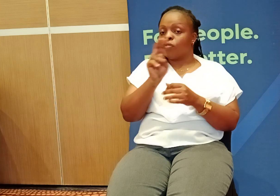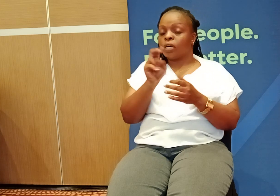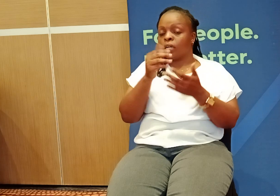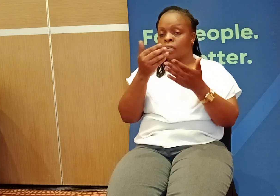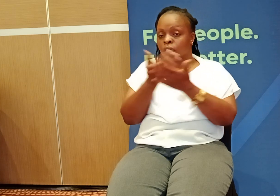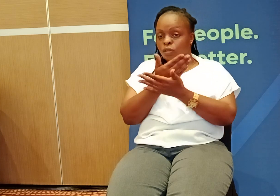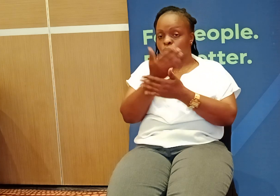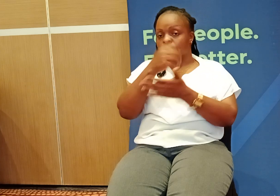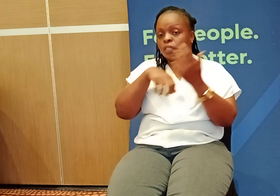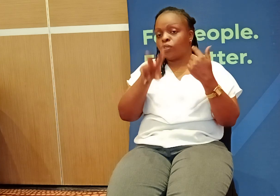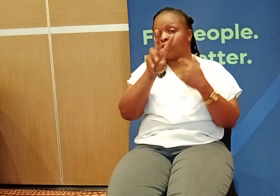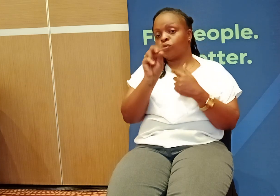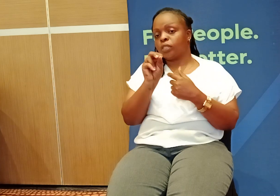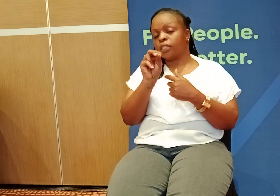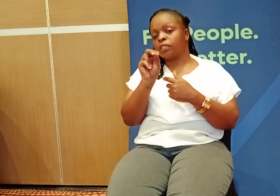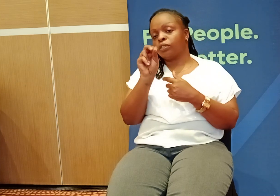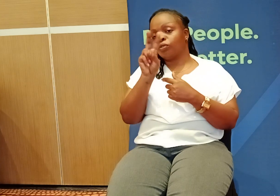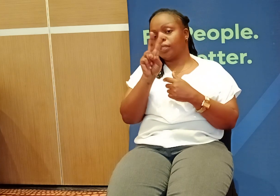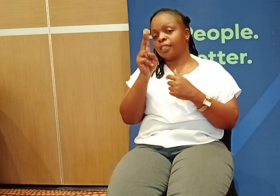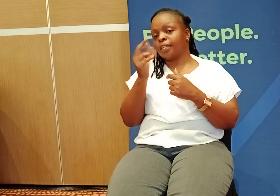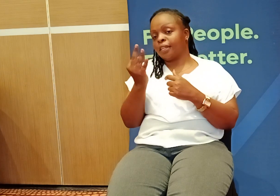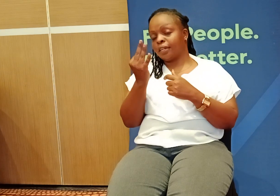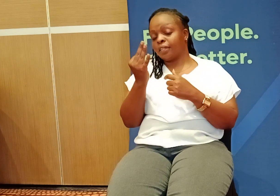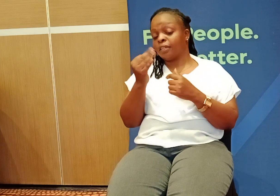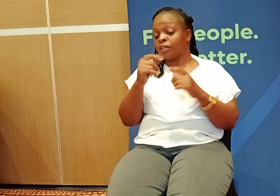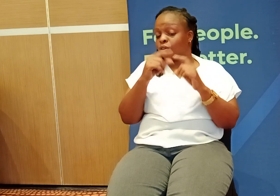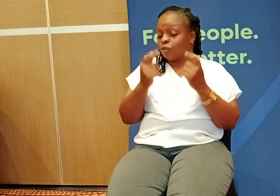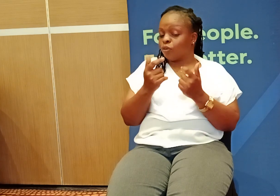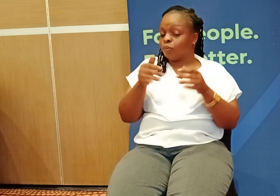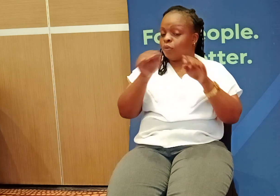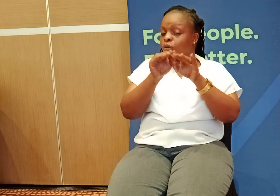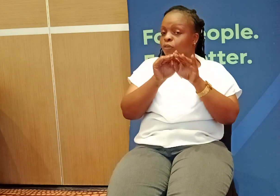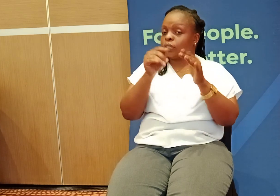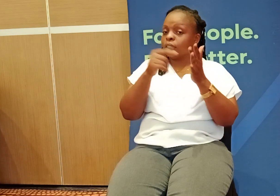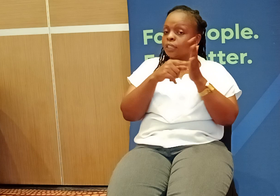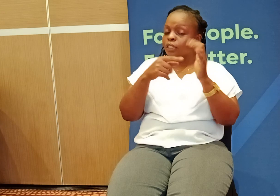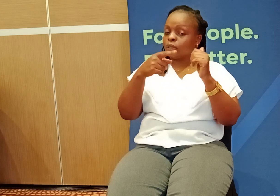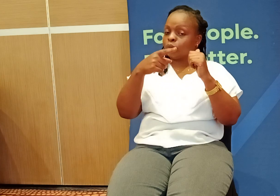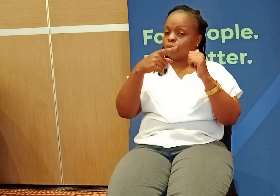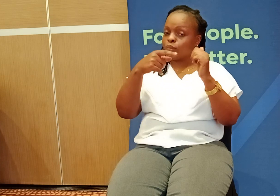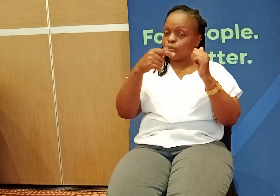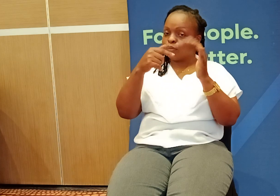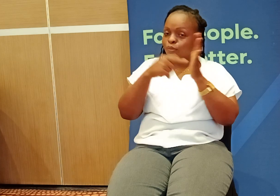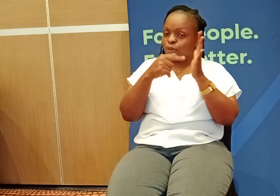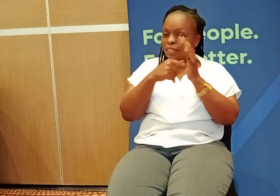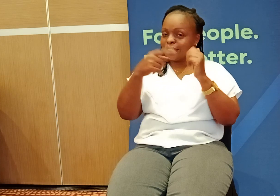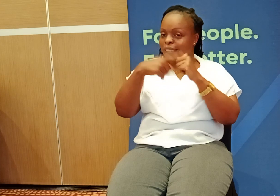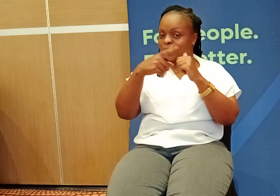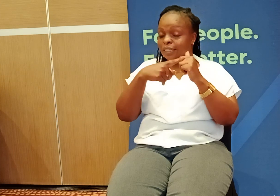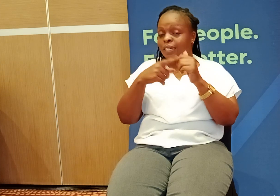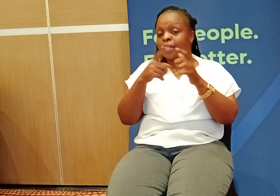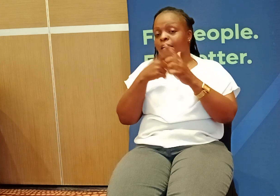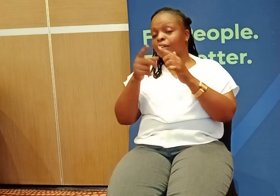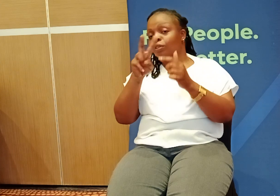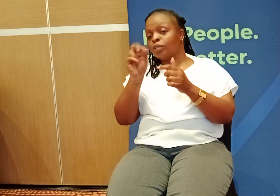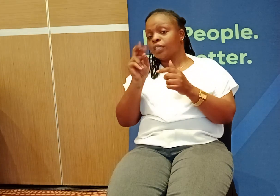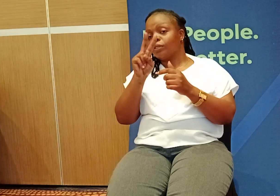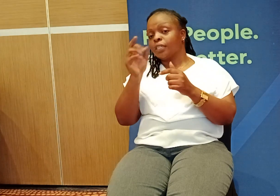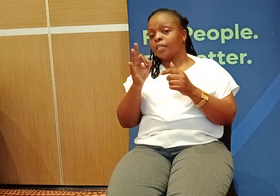2023, as a group, we've closed at 6.6. In 2022, we're at 6.7. Despite the fact that the asset yield has gone up, the